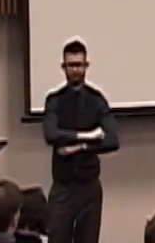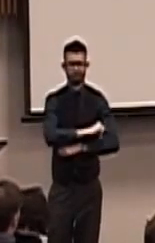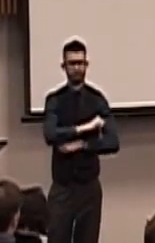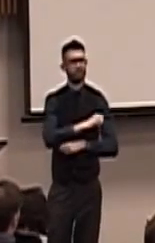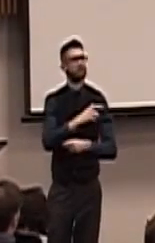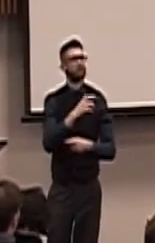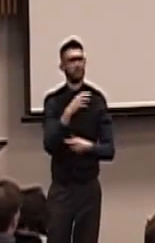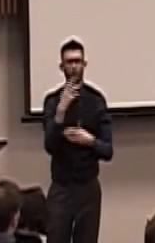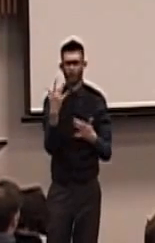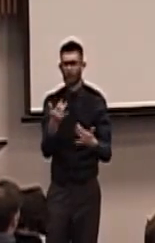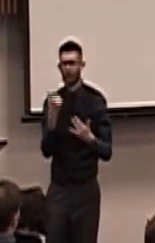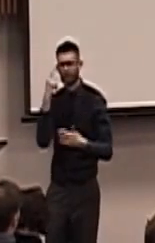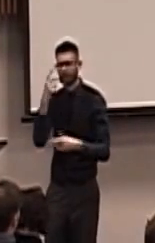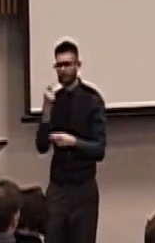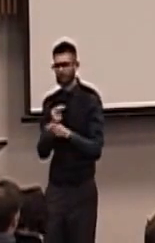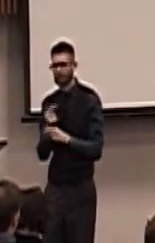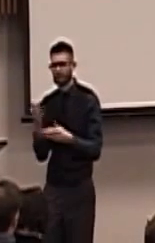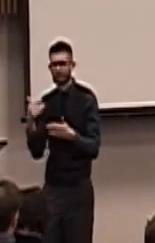come.